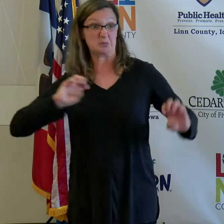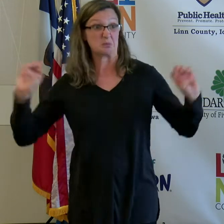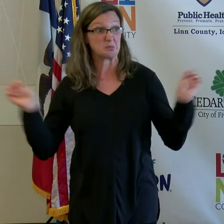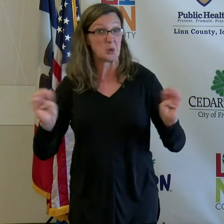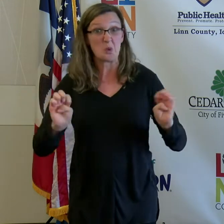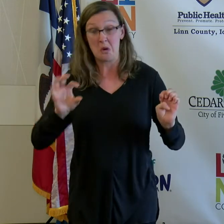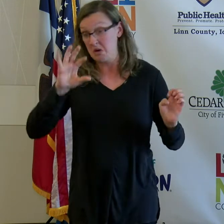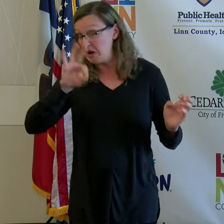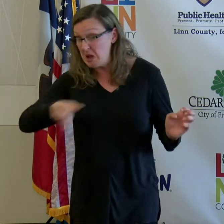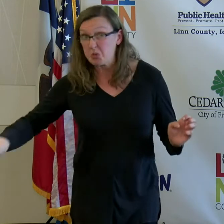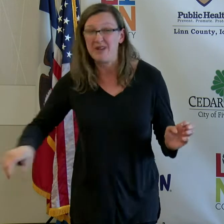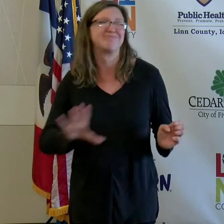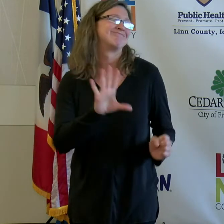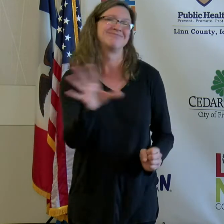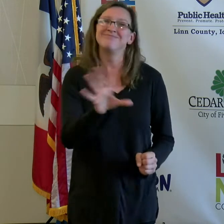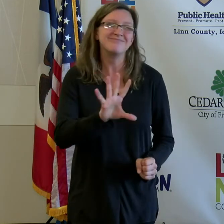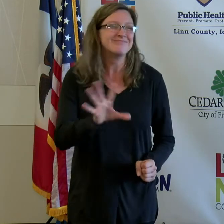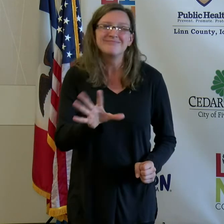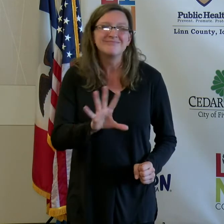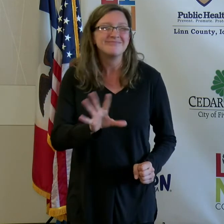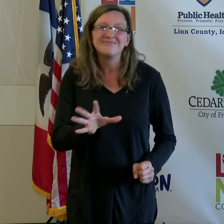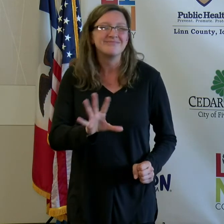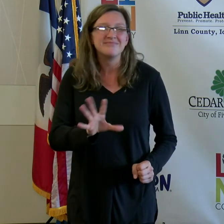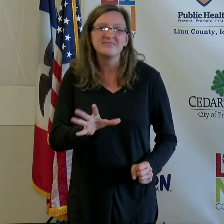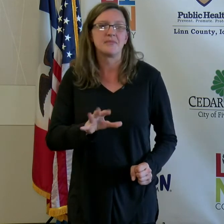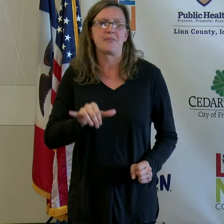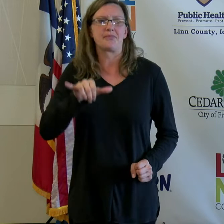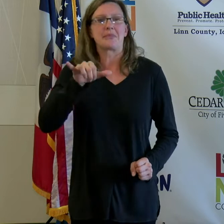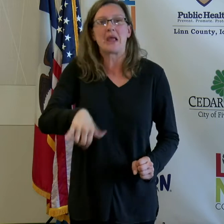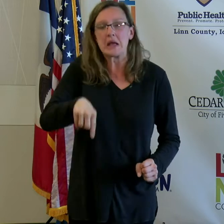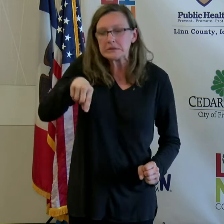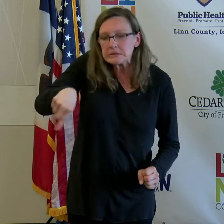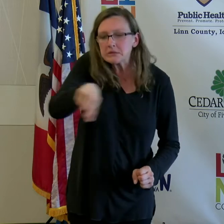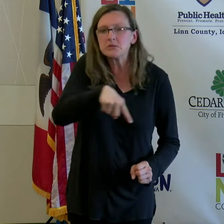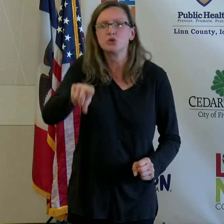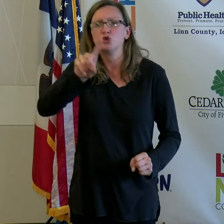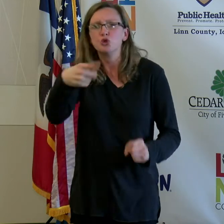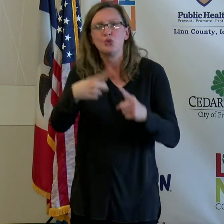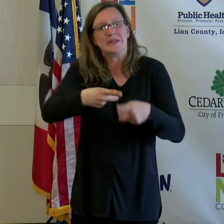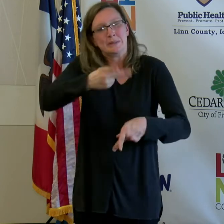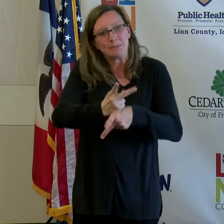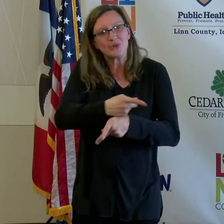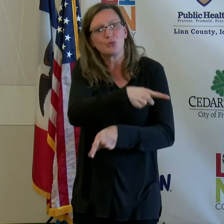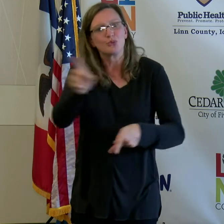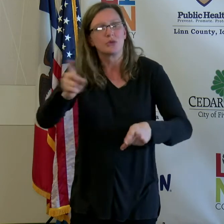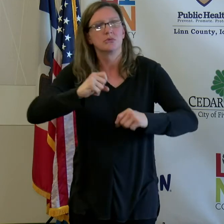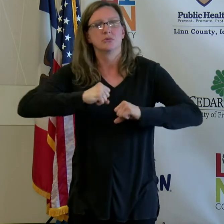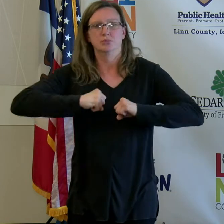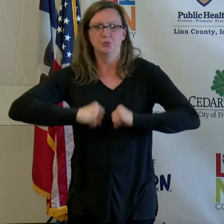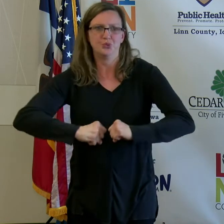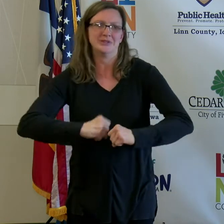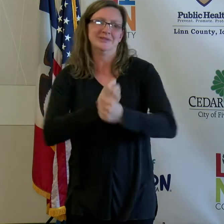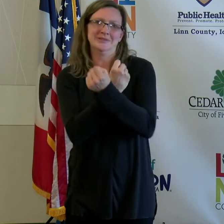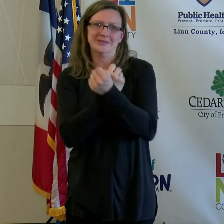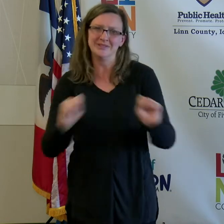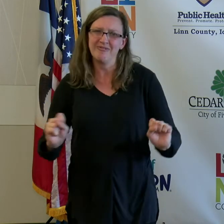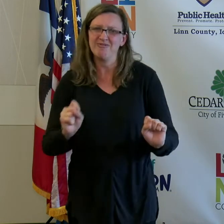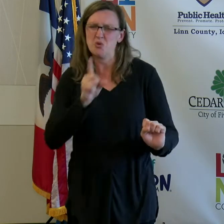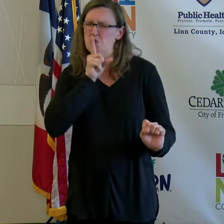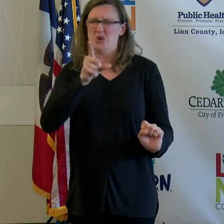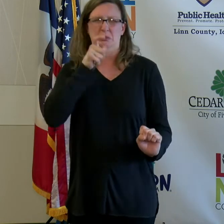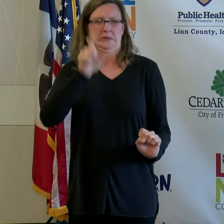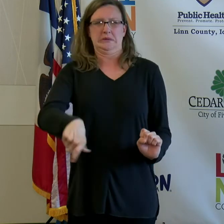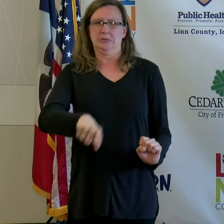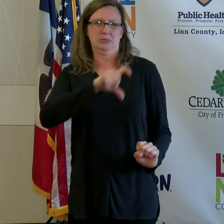doing the right thing without having be told to do so. There were 2